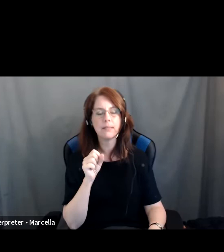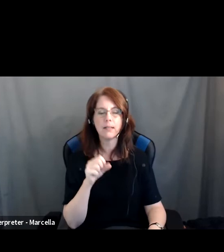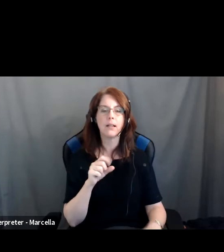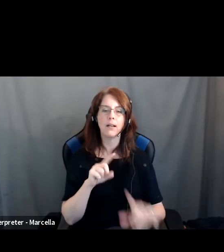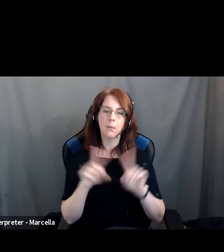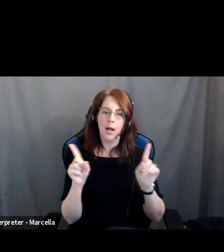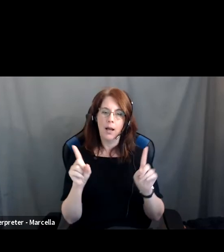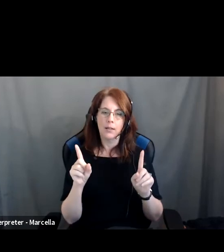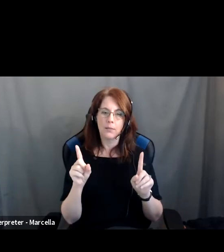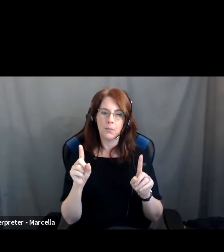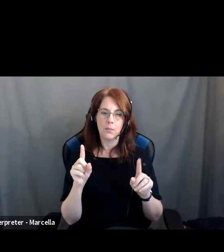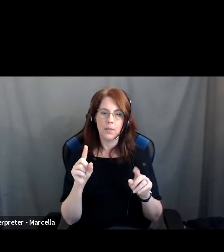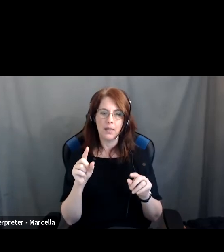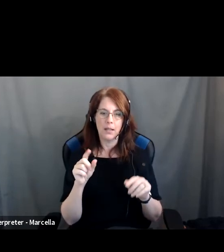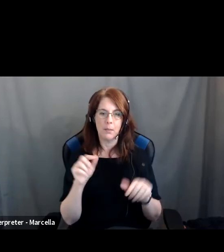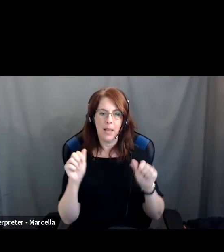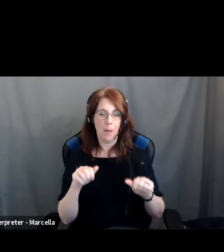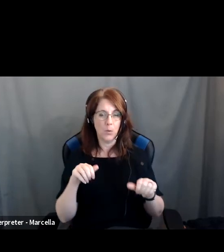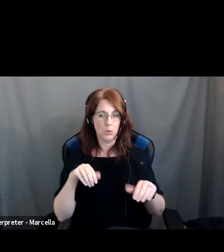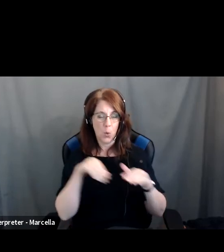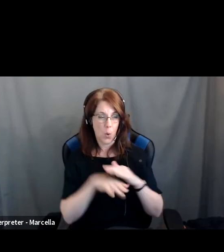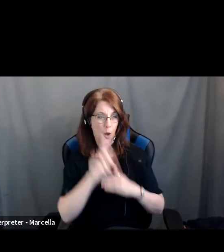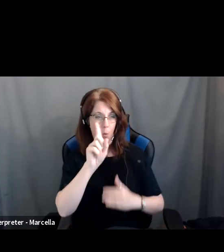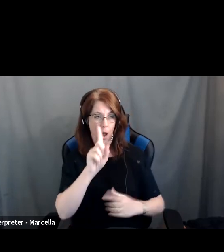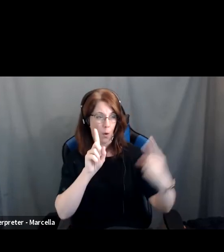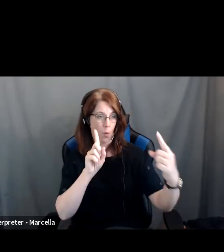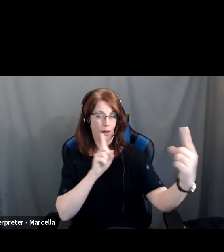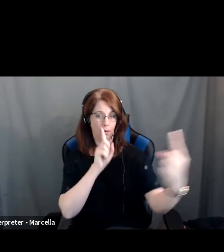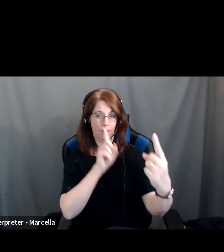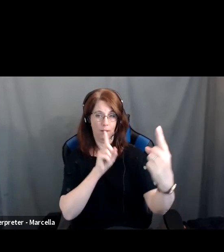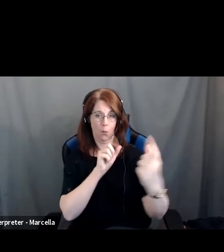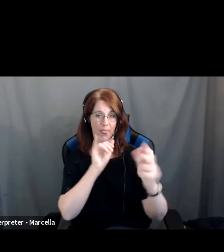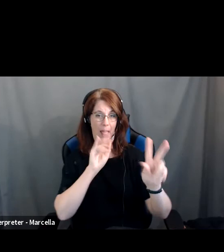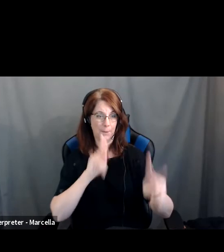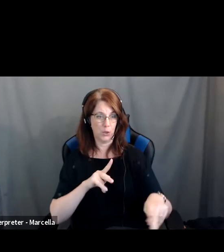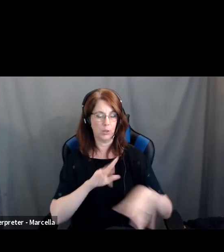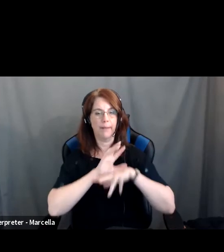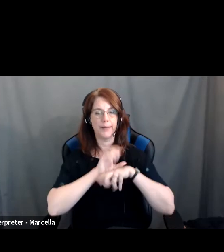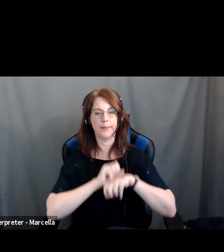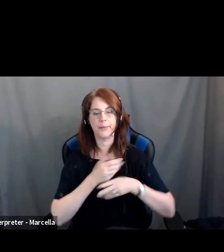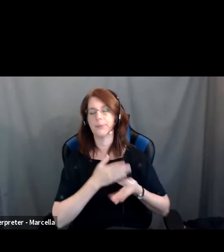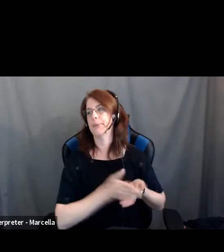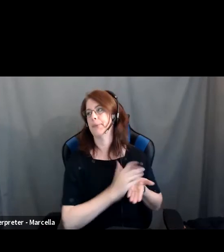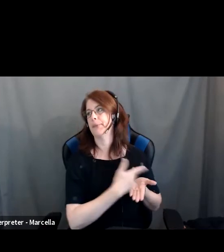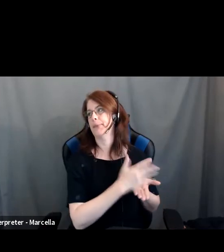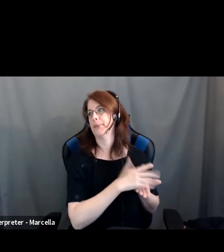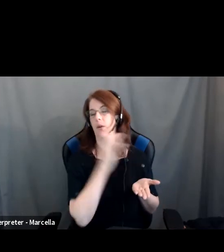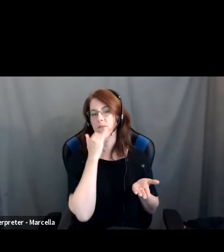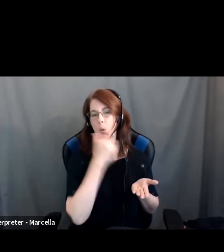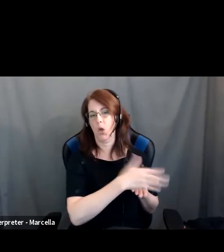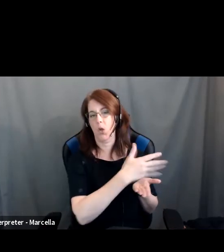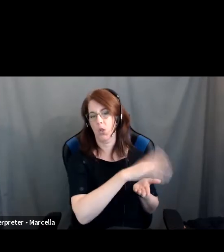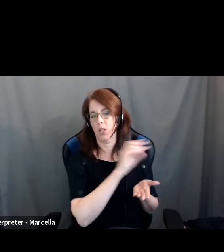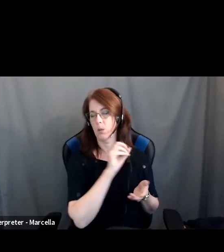But just being able to do that one-on-one with that person who is so used to being pushed off from telephone calls or not